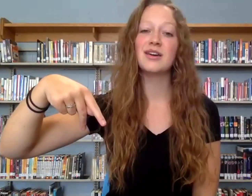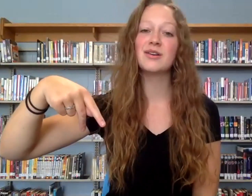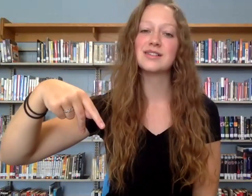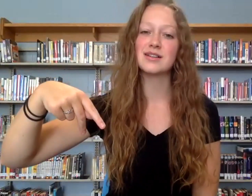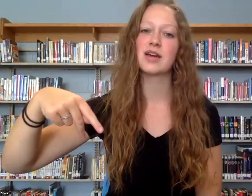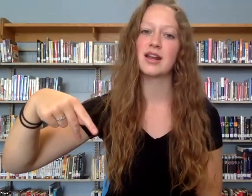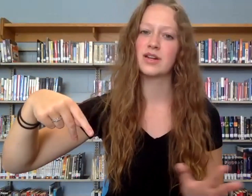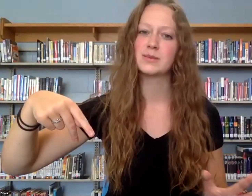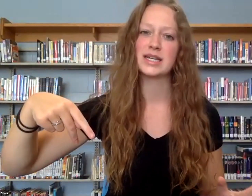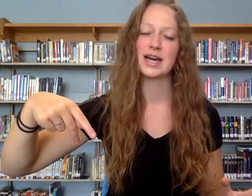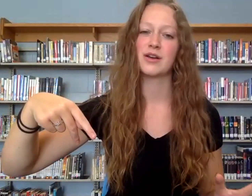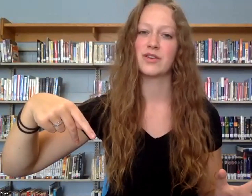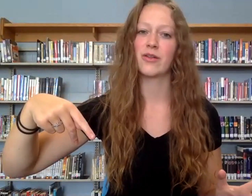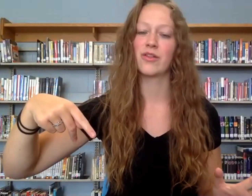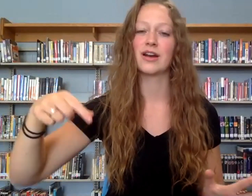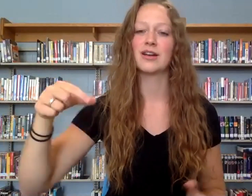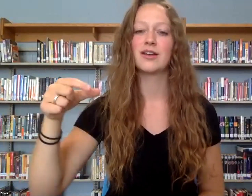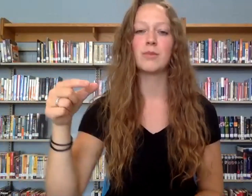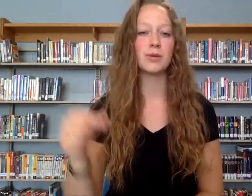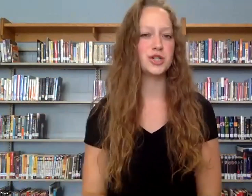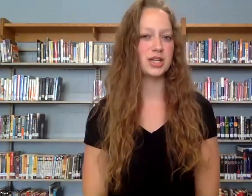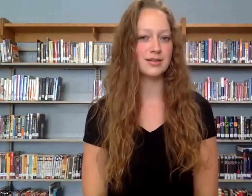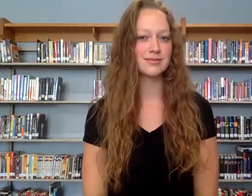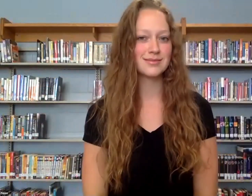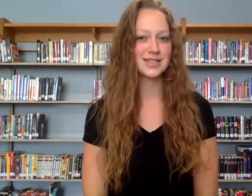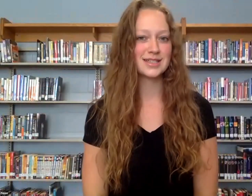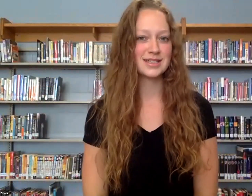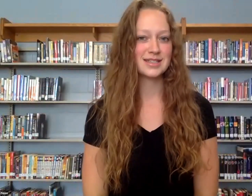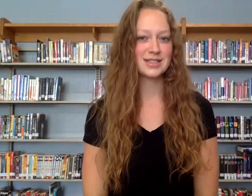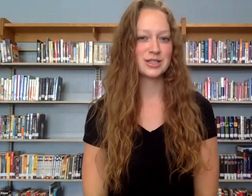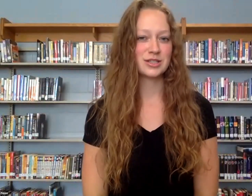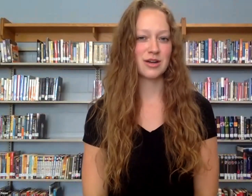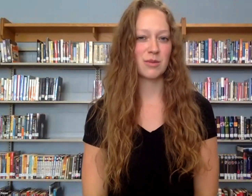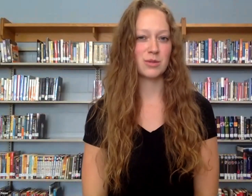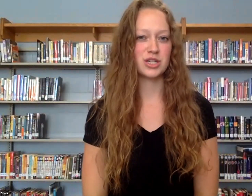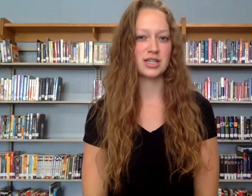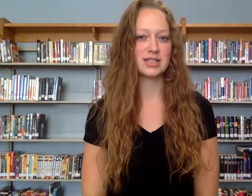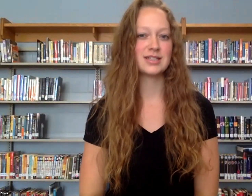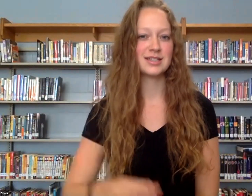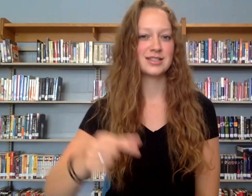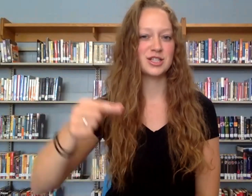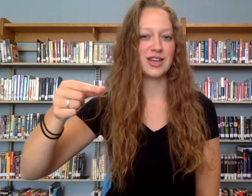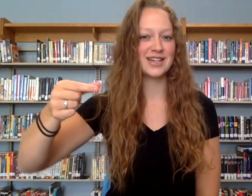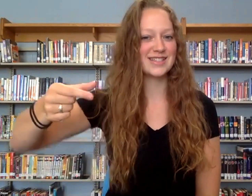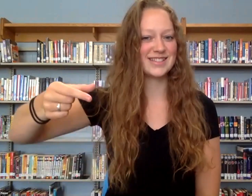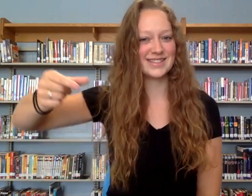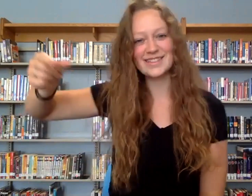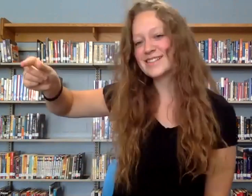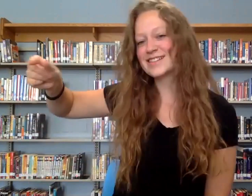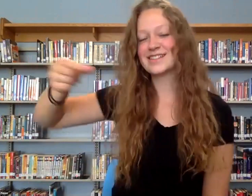is also kind of an upside down of another letter. Remember G? Try to remember G. Did you do this?